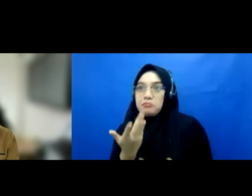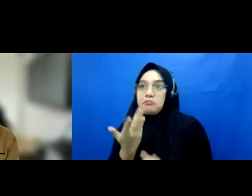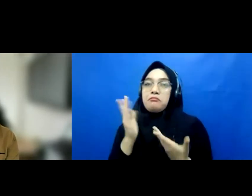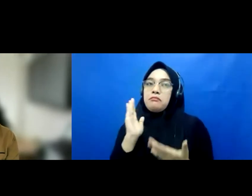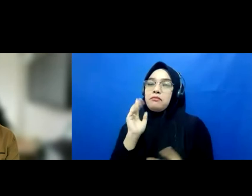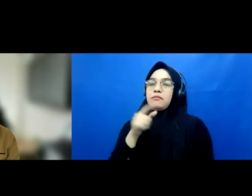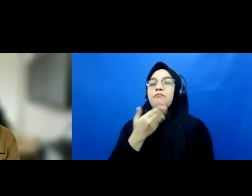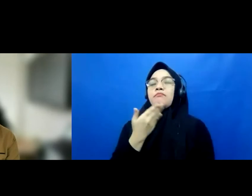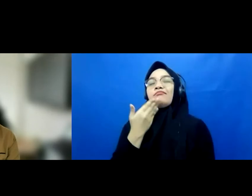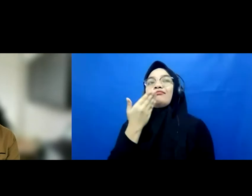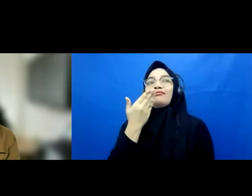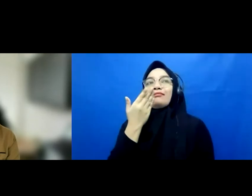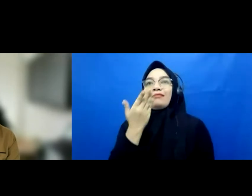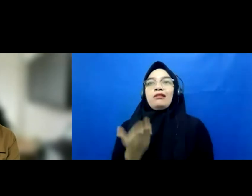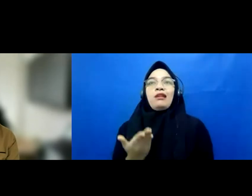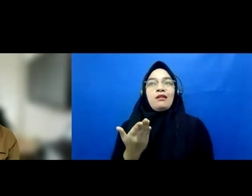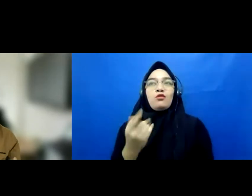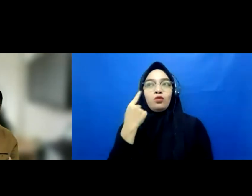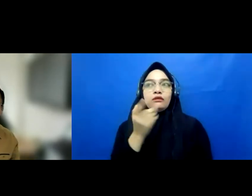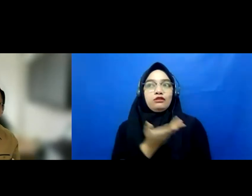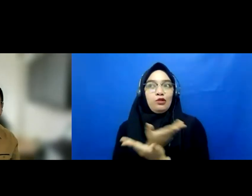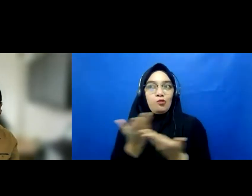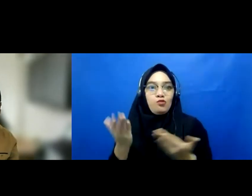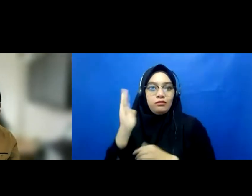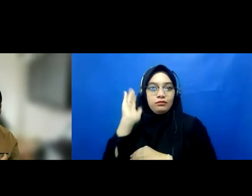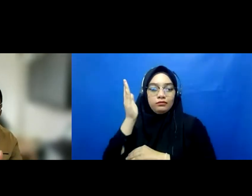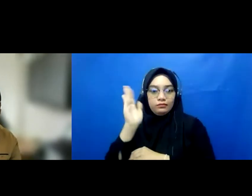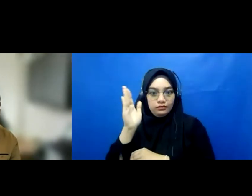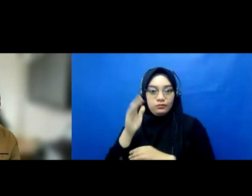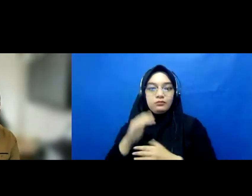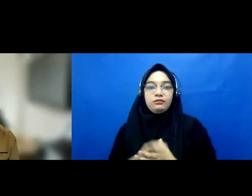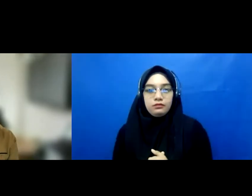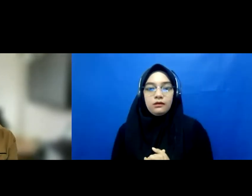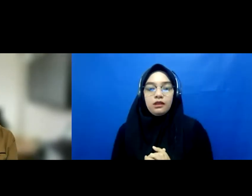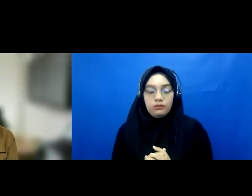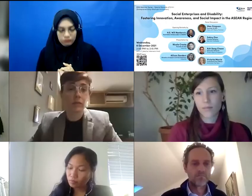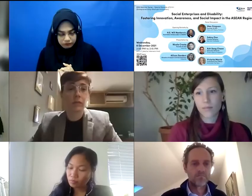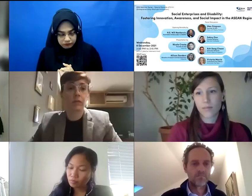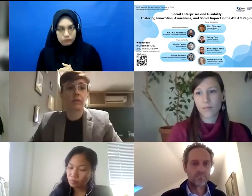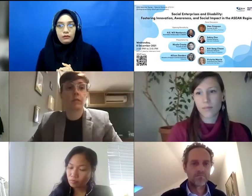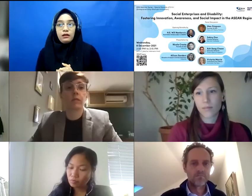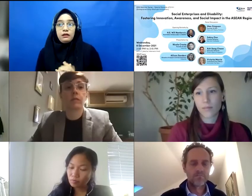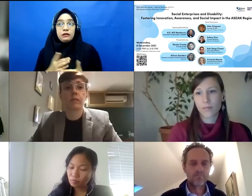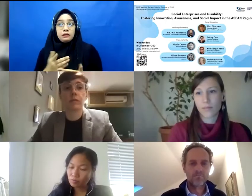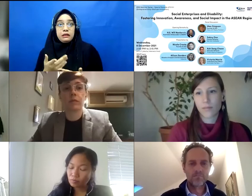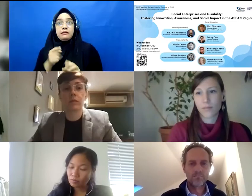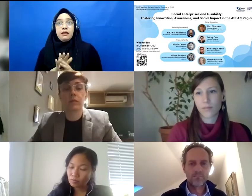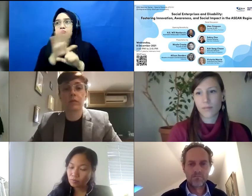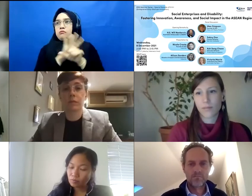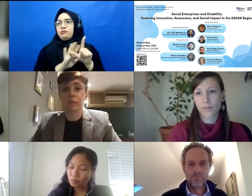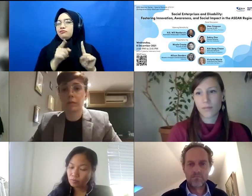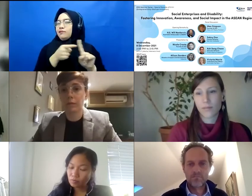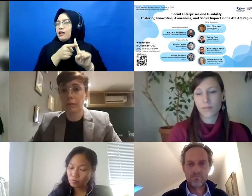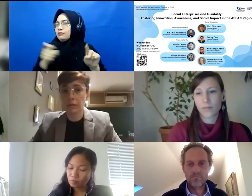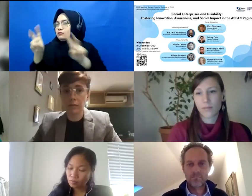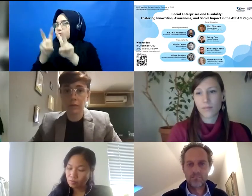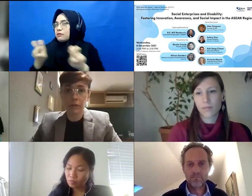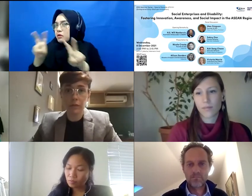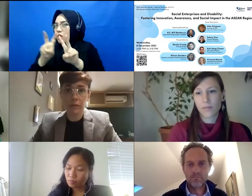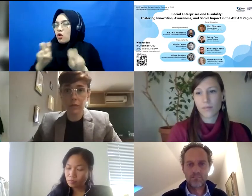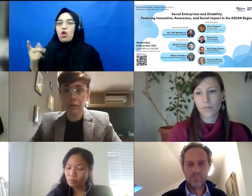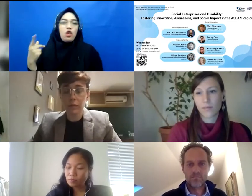first question. You know, against the backdrop of this study that you were involved in, please share with us